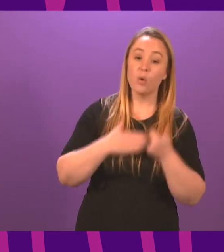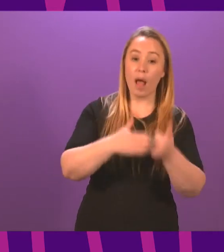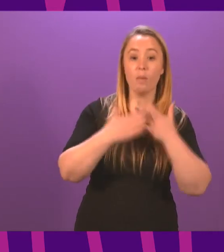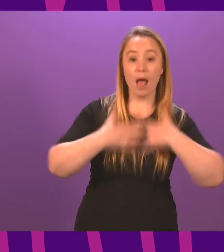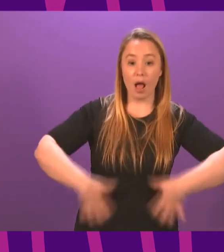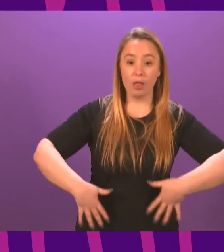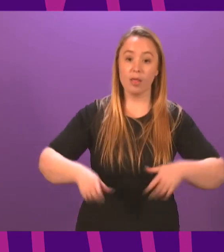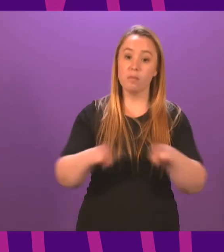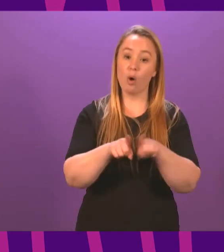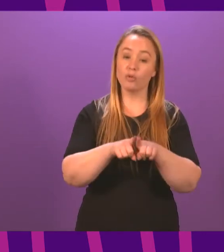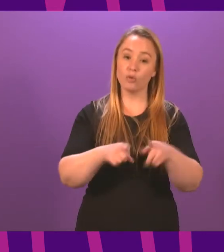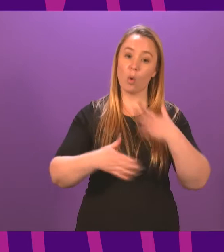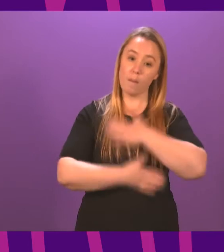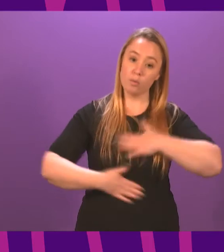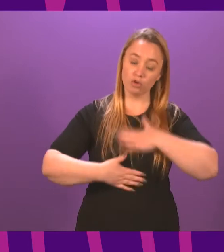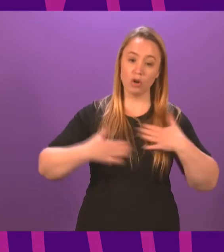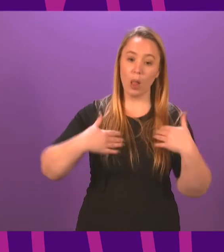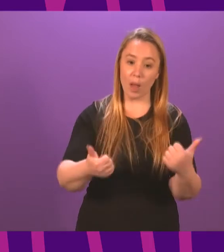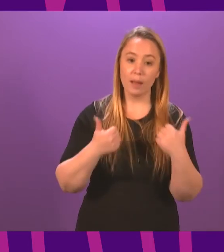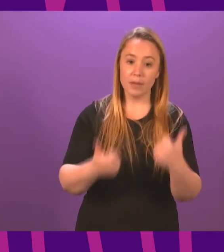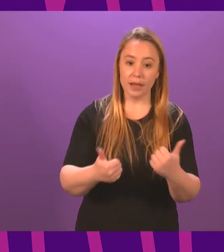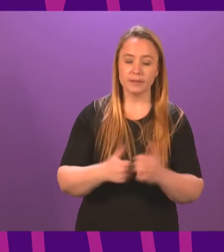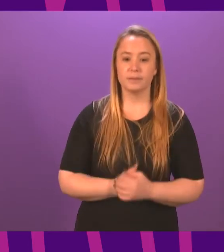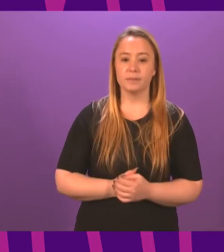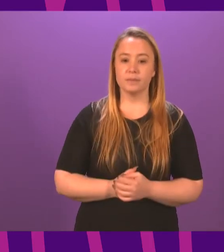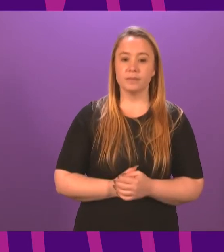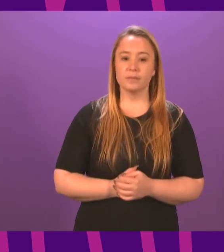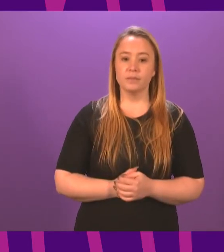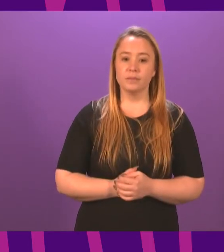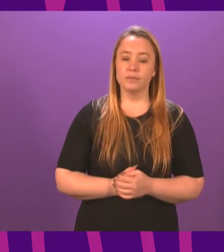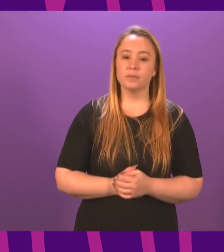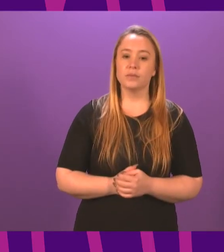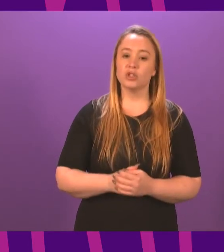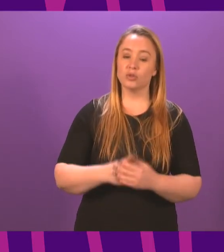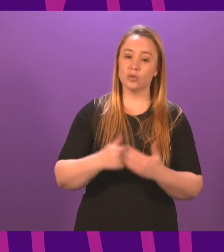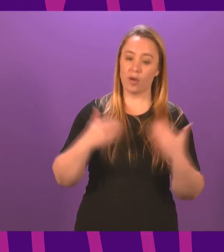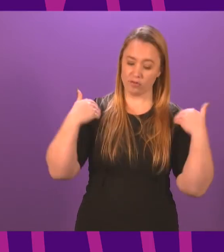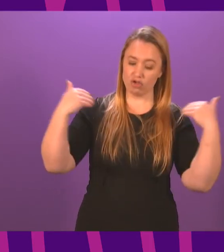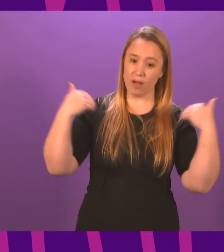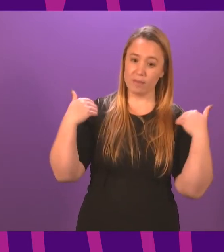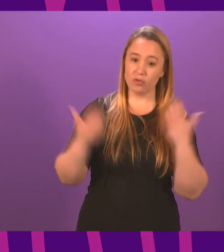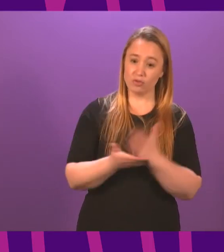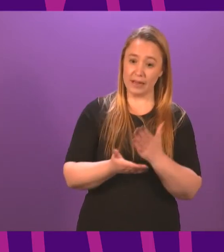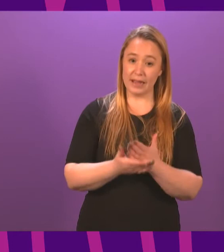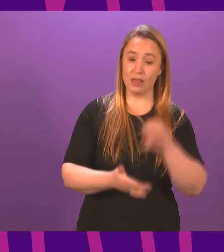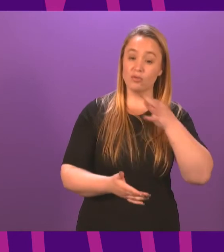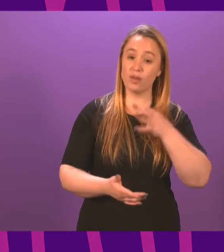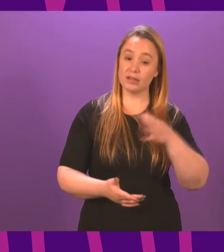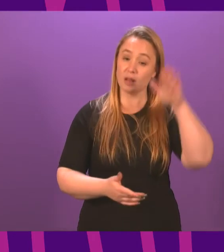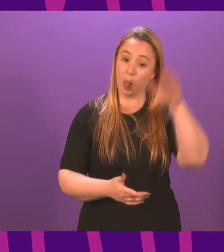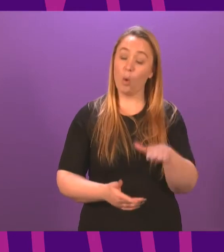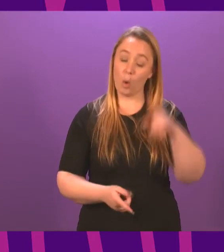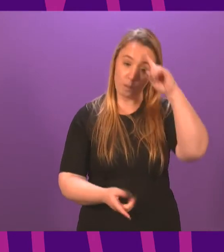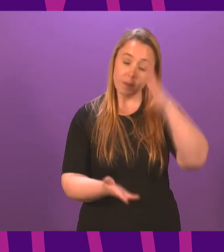but also for their emotional well-being. They believe the risks within gyms are relatively low. However, with all